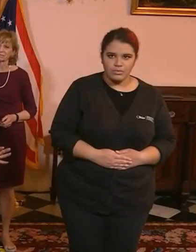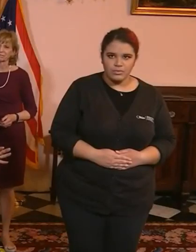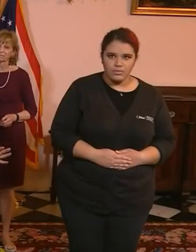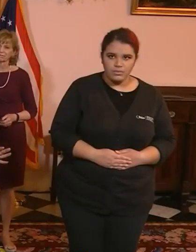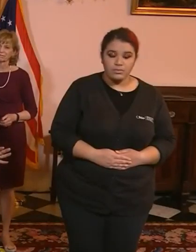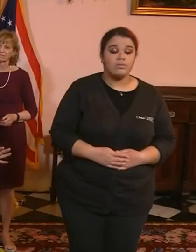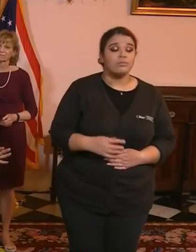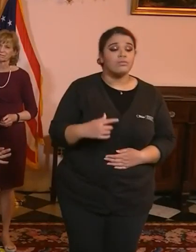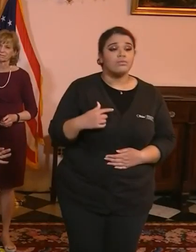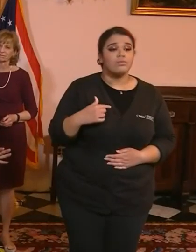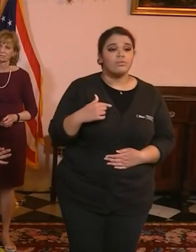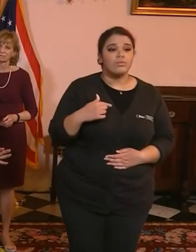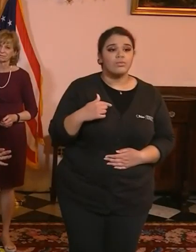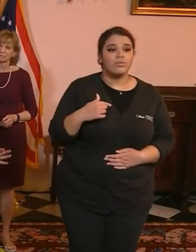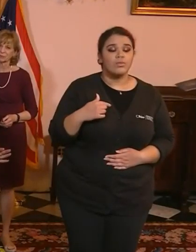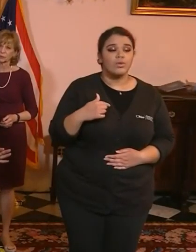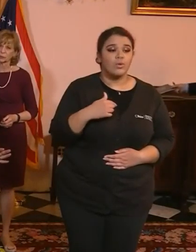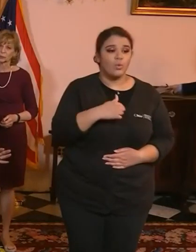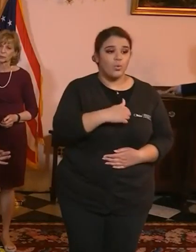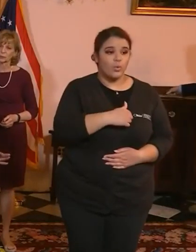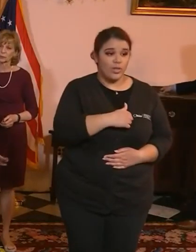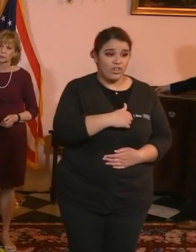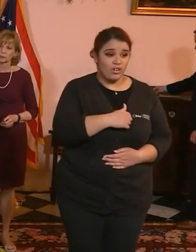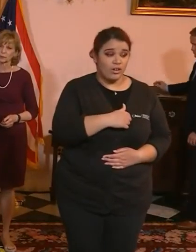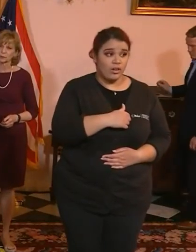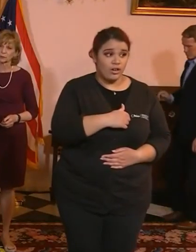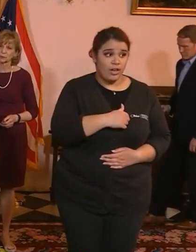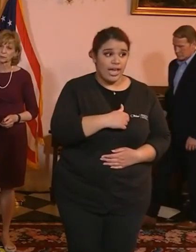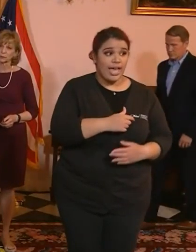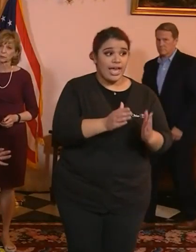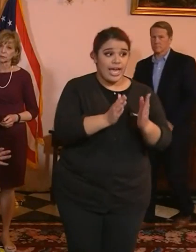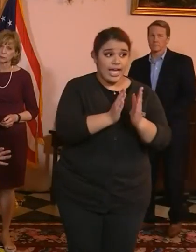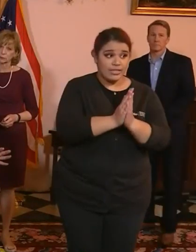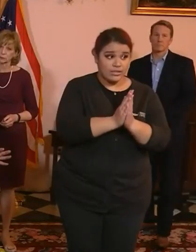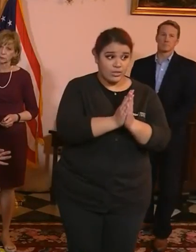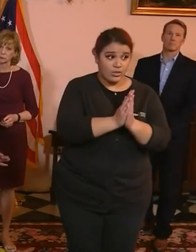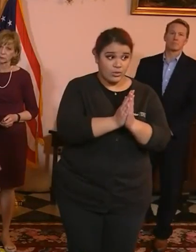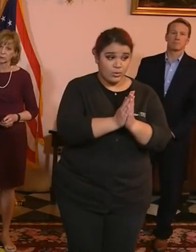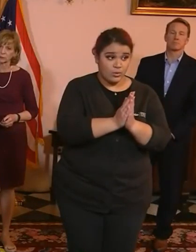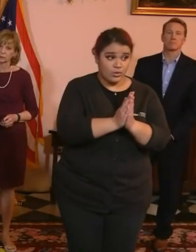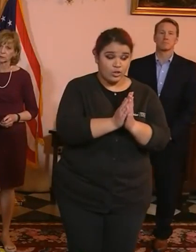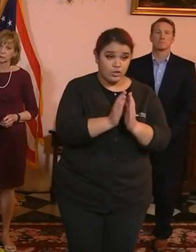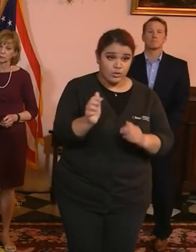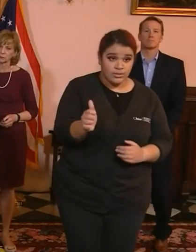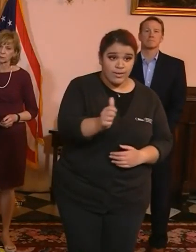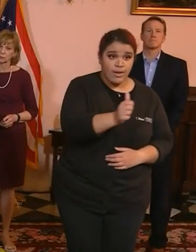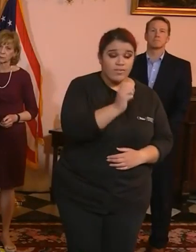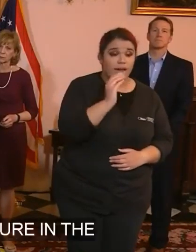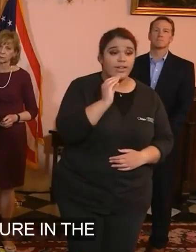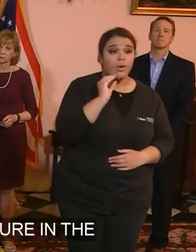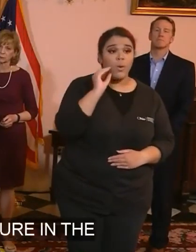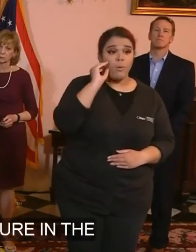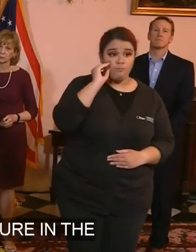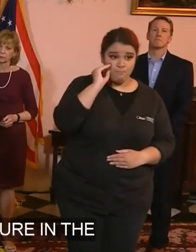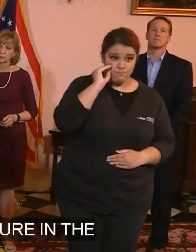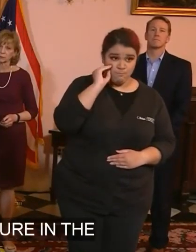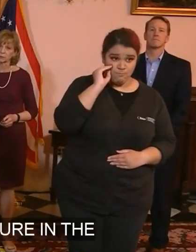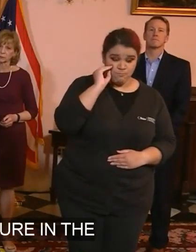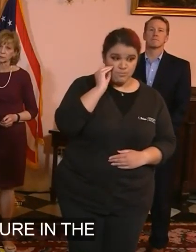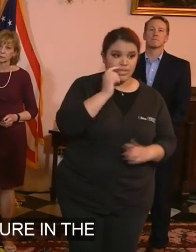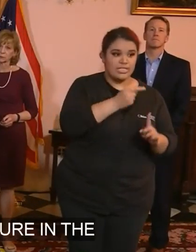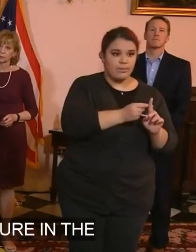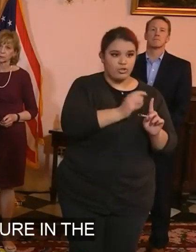We ask people to take their temperature in the morning. Take your own temperature. That's the first thing you do.